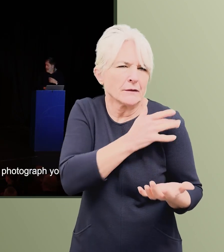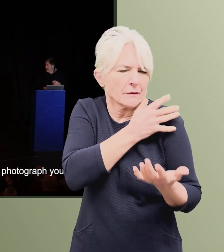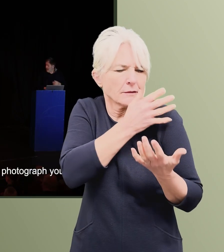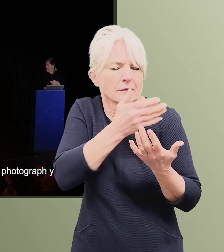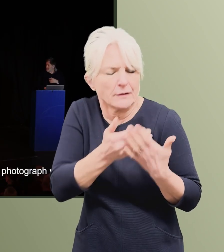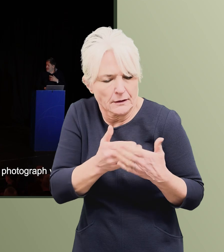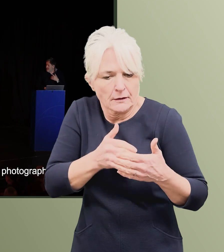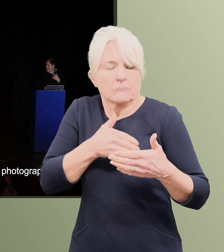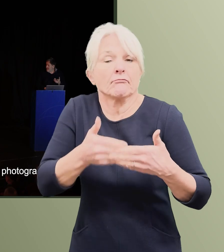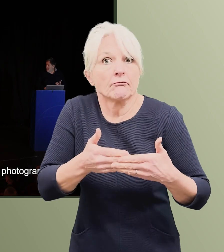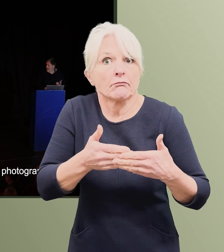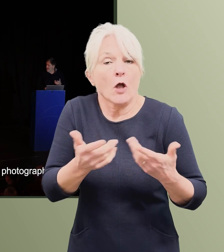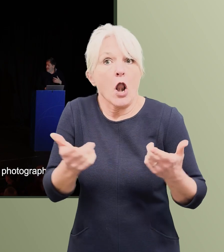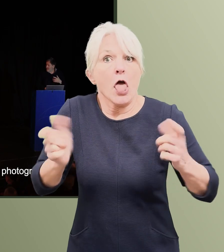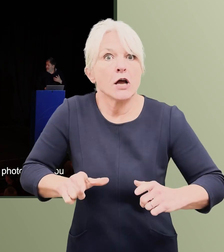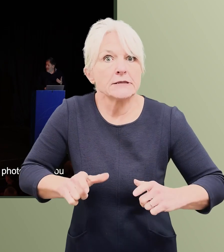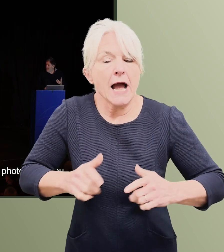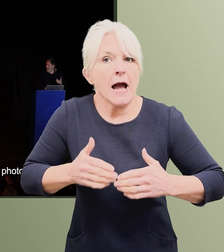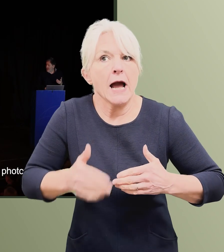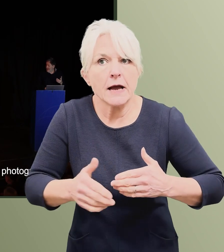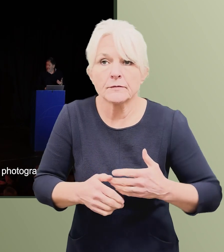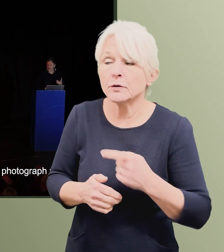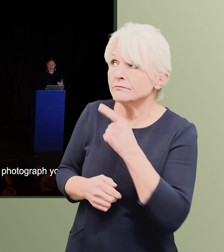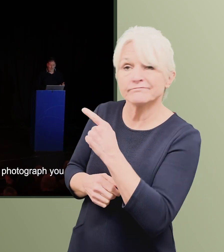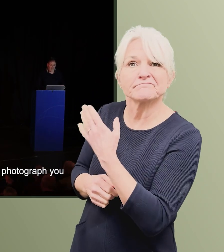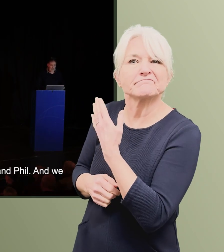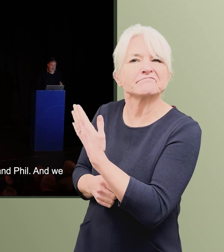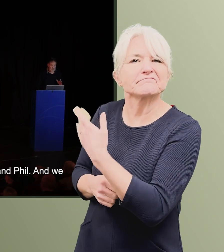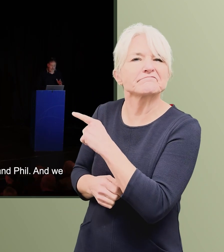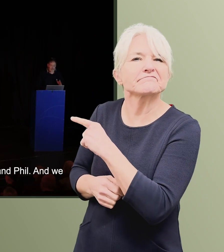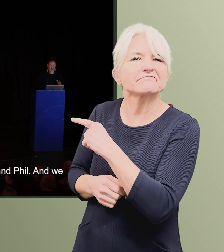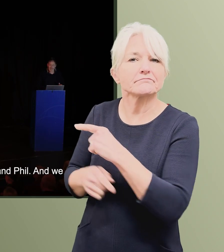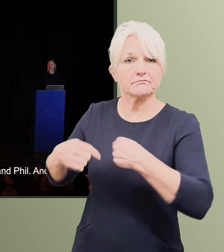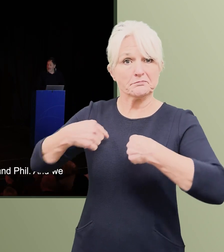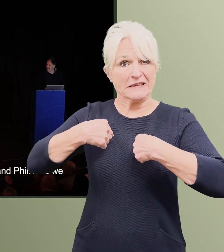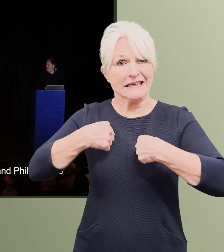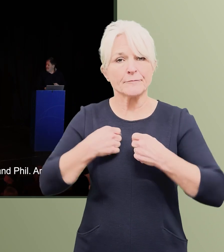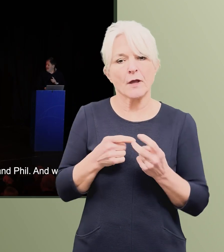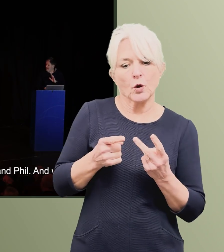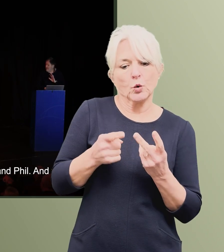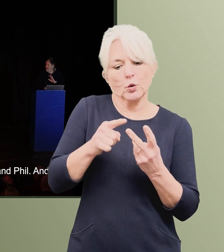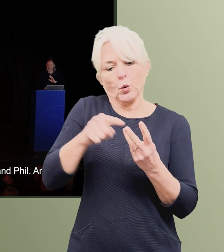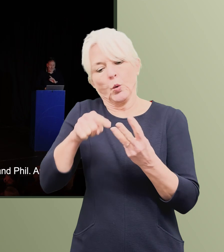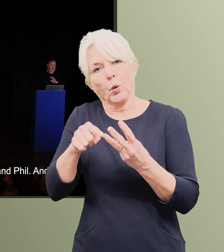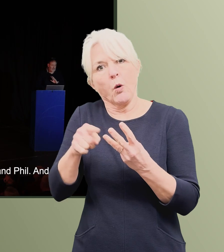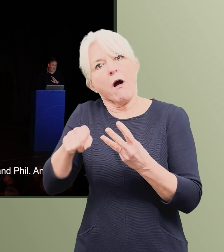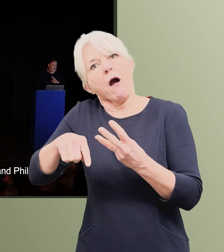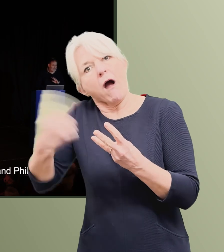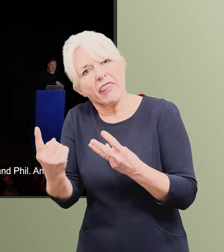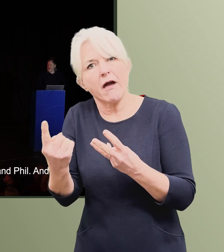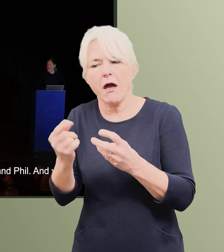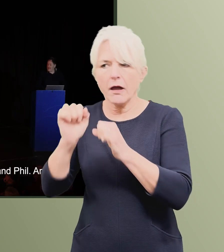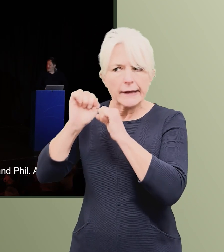course. The photograph you see on the far left of the screen is myself and the